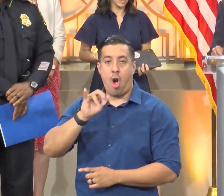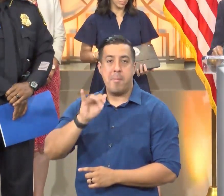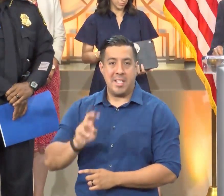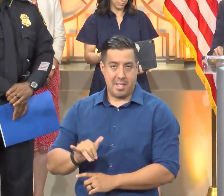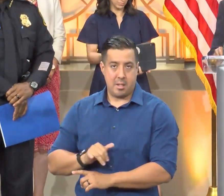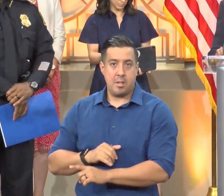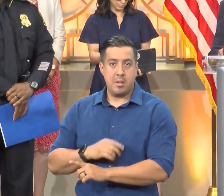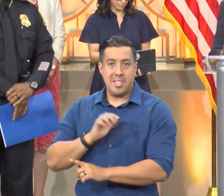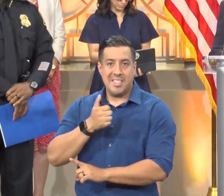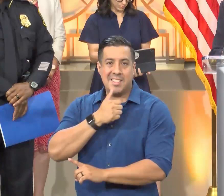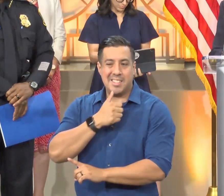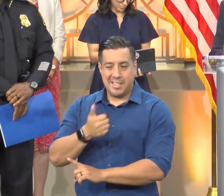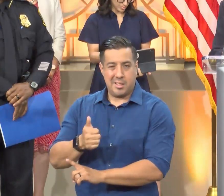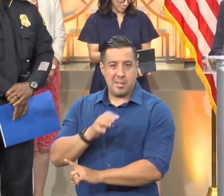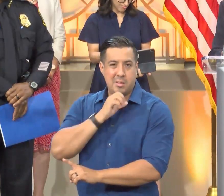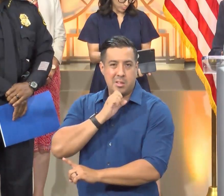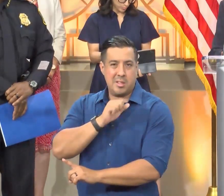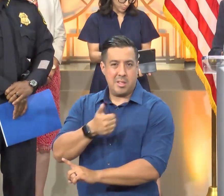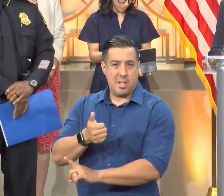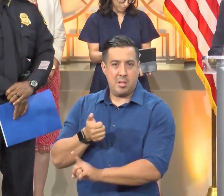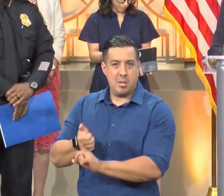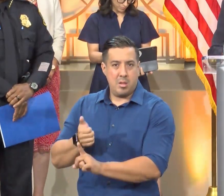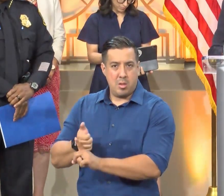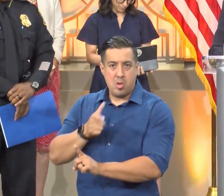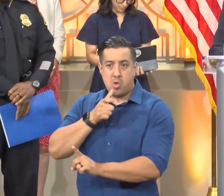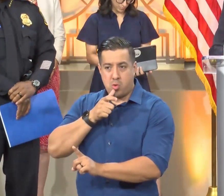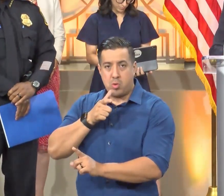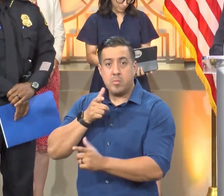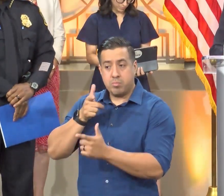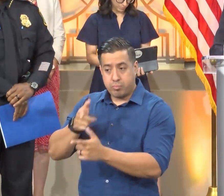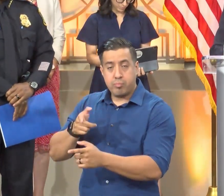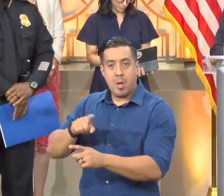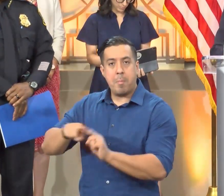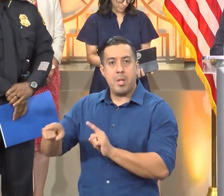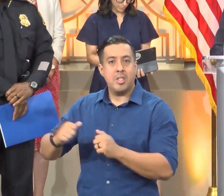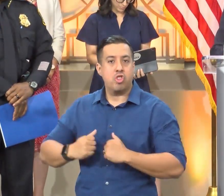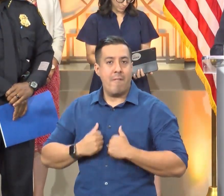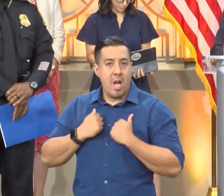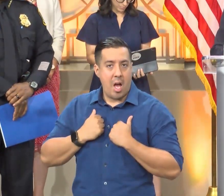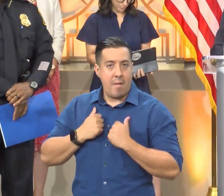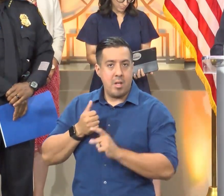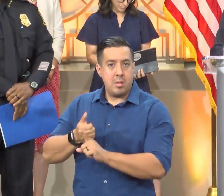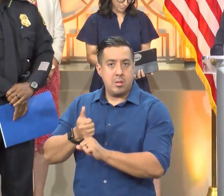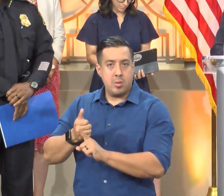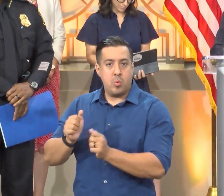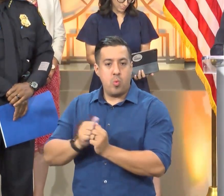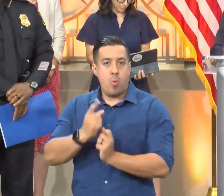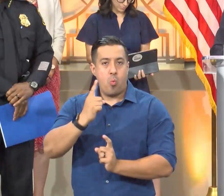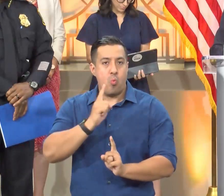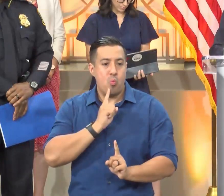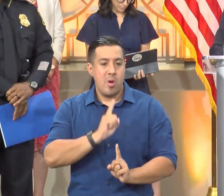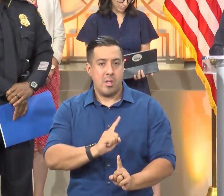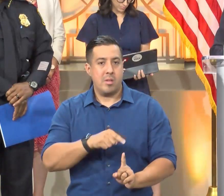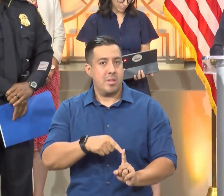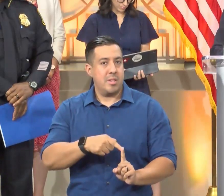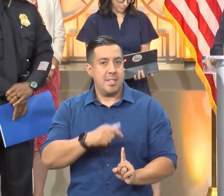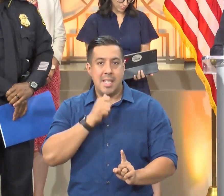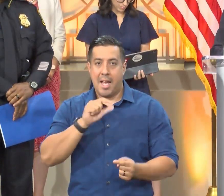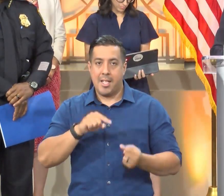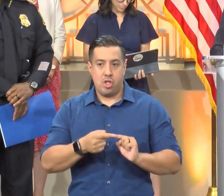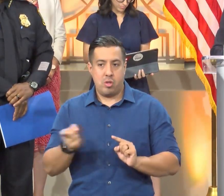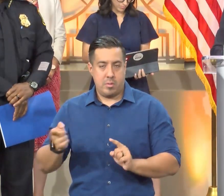A 10-year-old inside the apartment was also shot but survived, along with a 1-year-old who was not